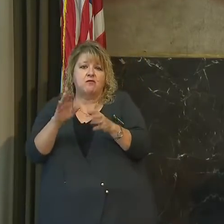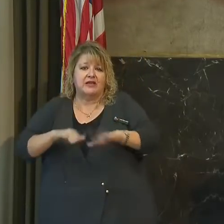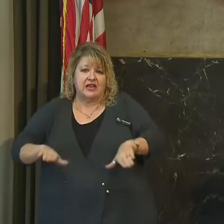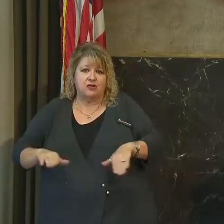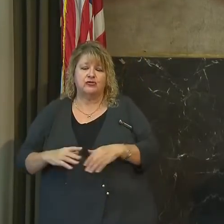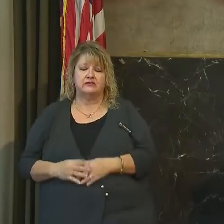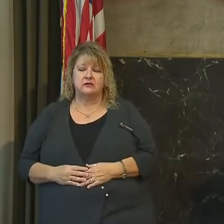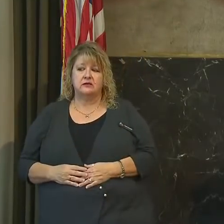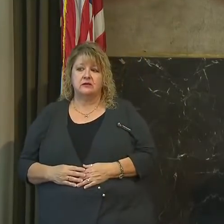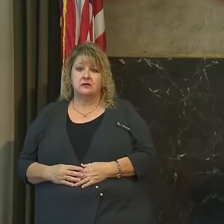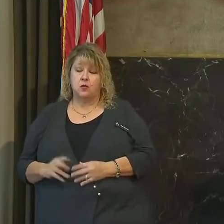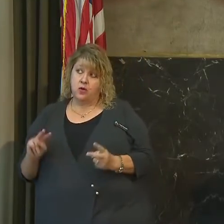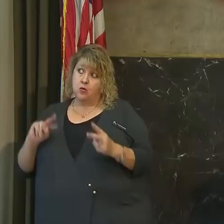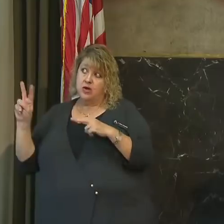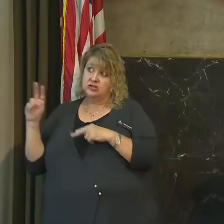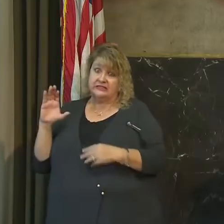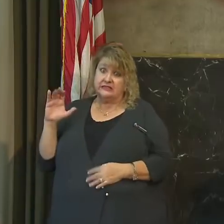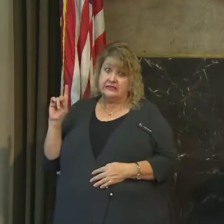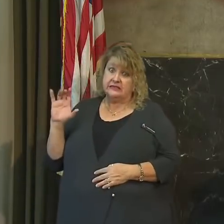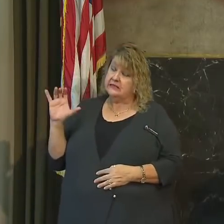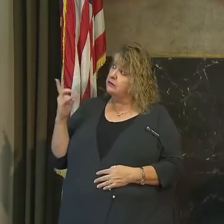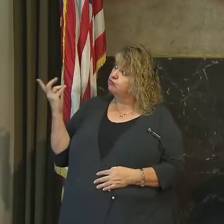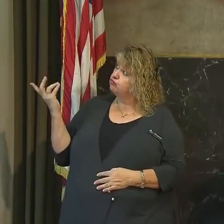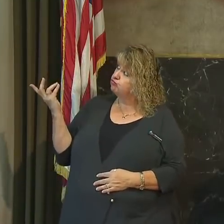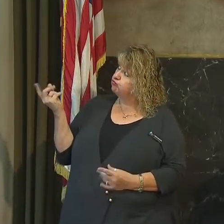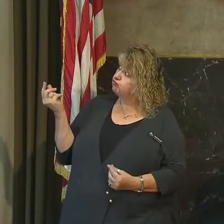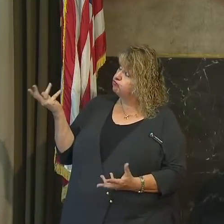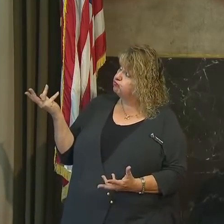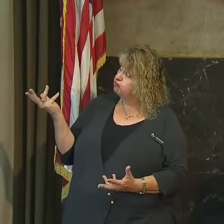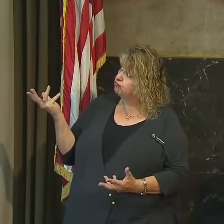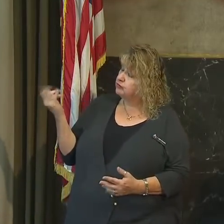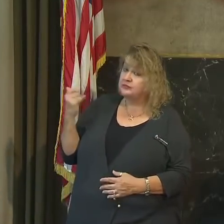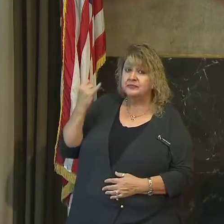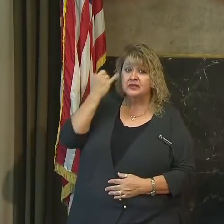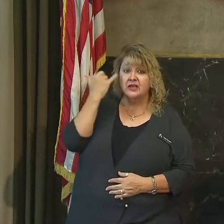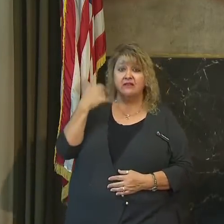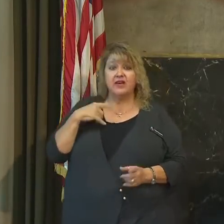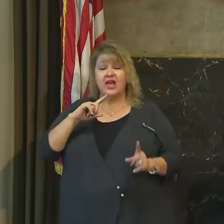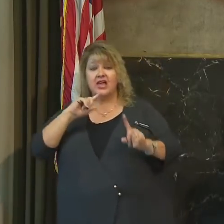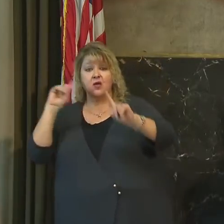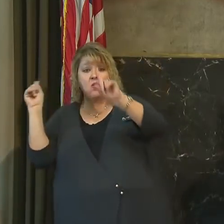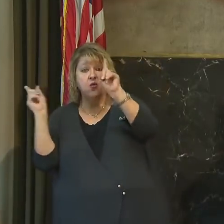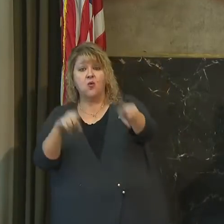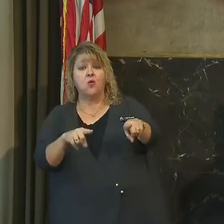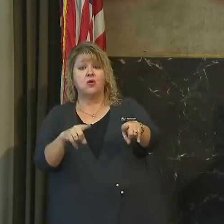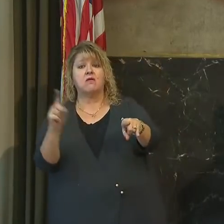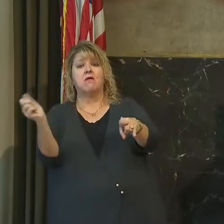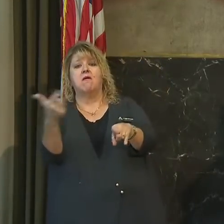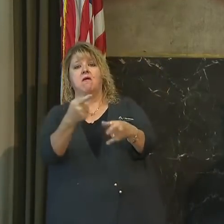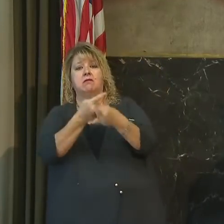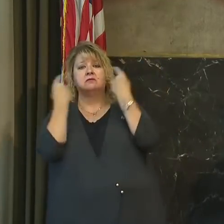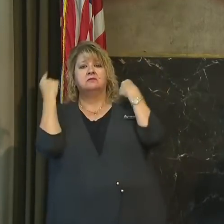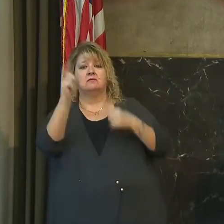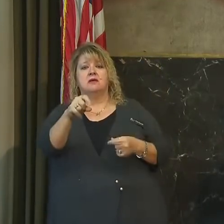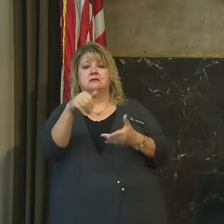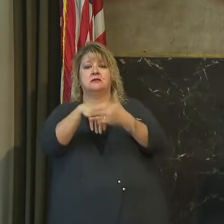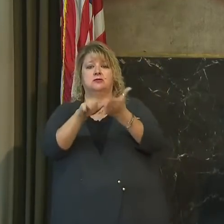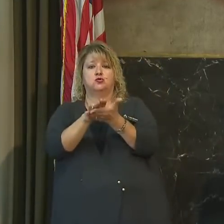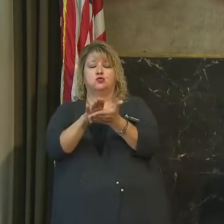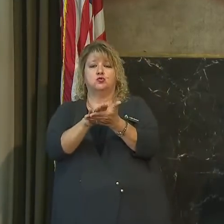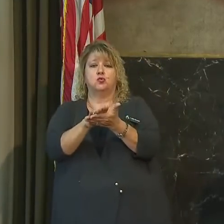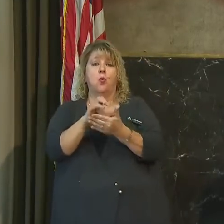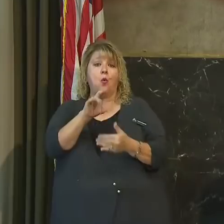CDC does. But whether I impose a statewide mandate or whether this is handled by the